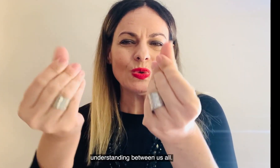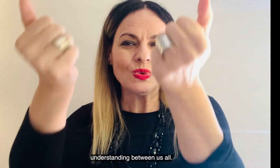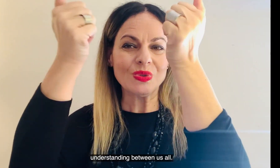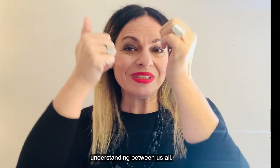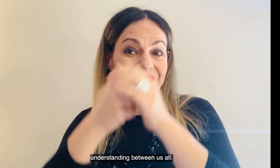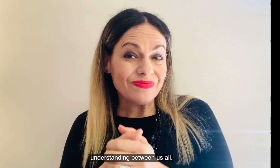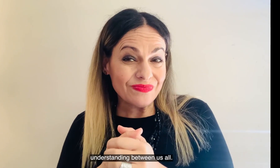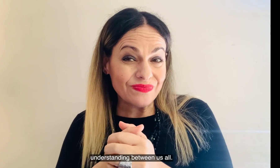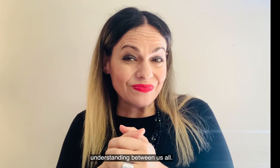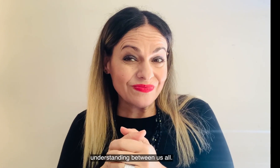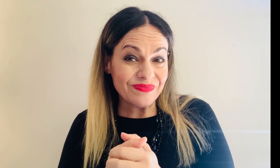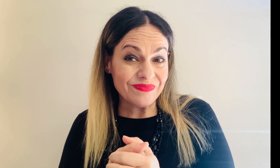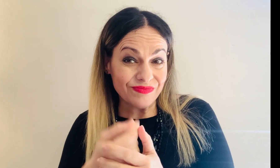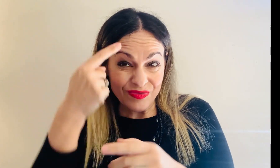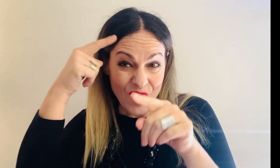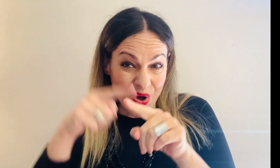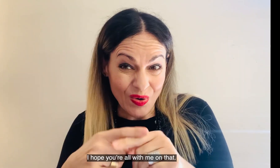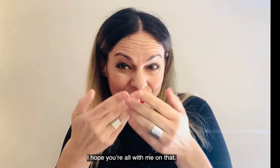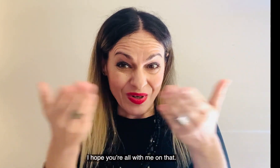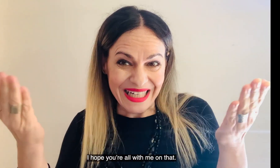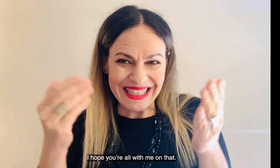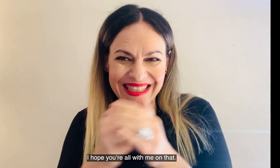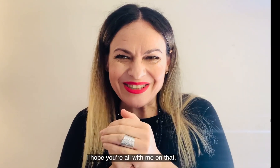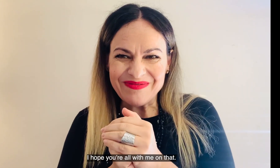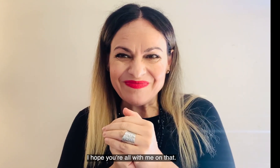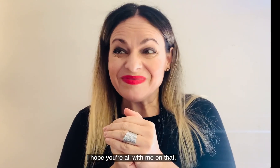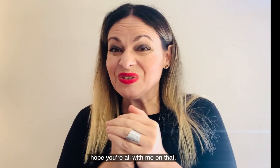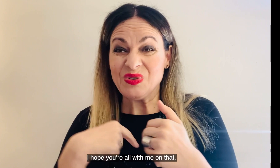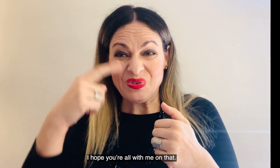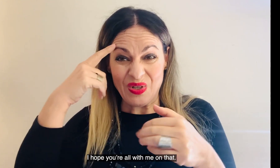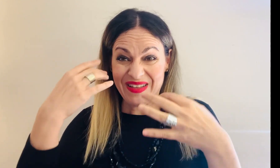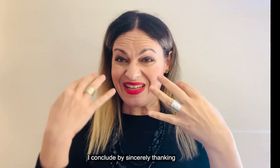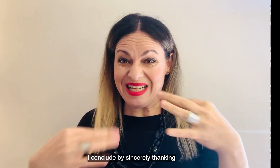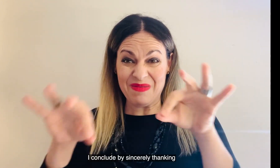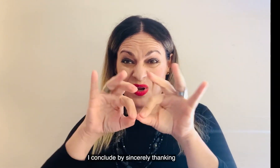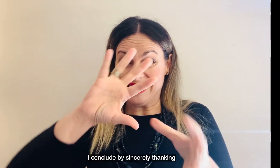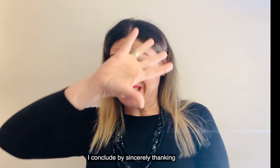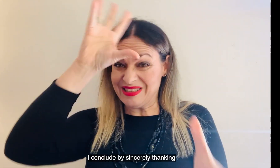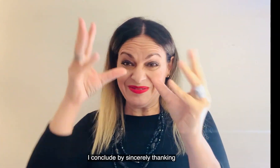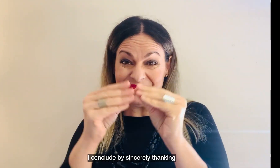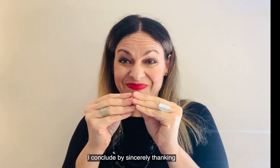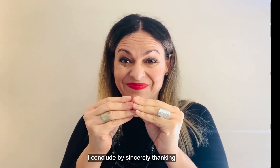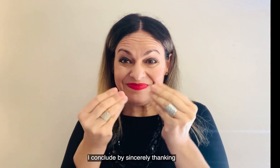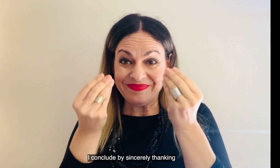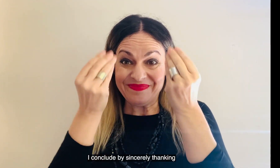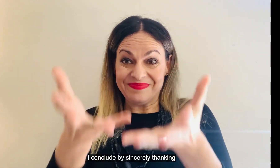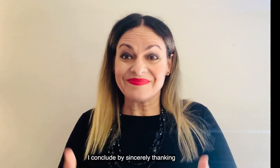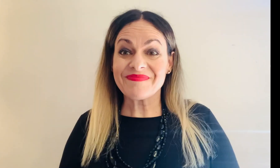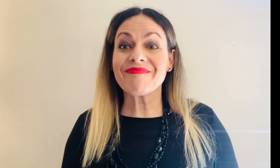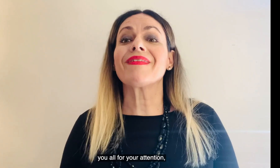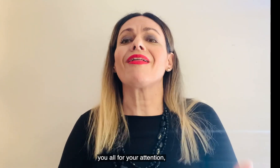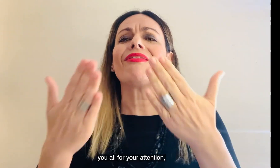lead to better understanding between us all. I hope you are all with me on that. I conclude by sincerely thanking